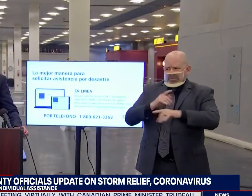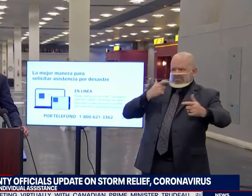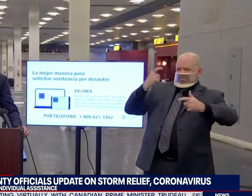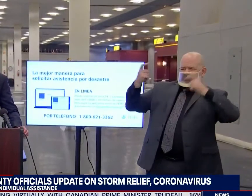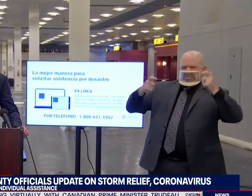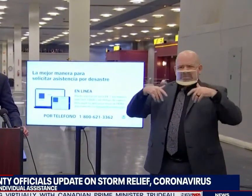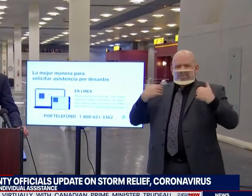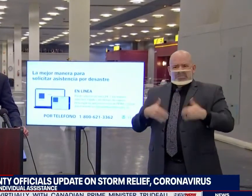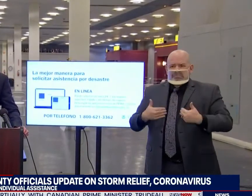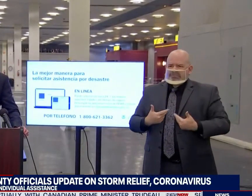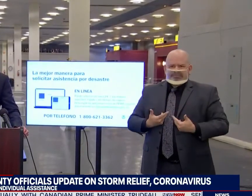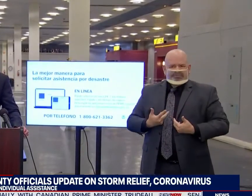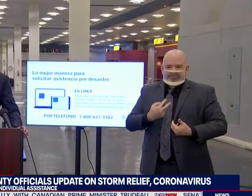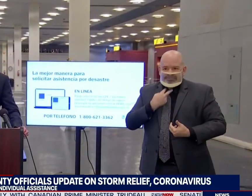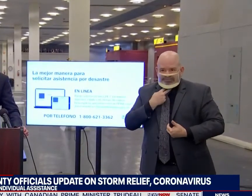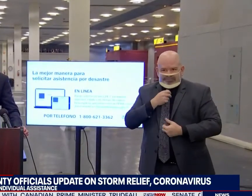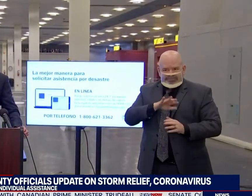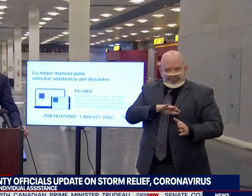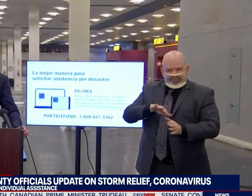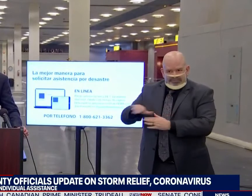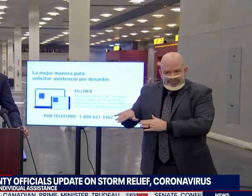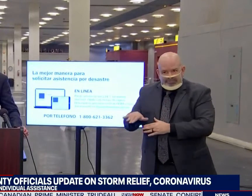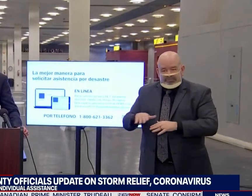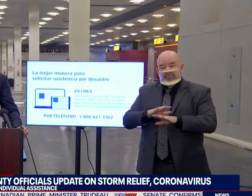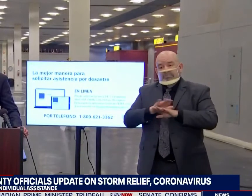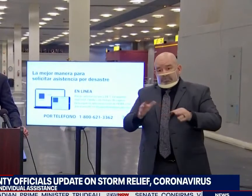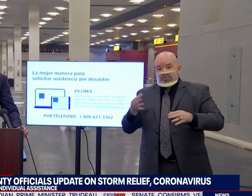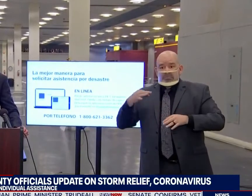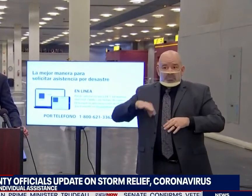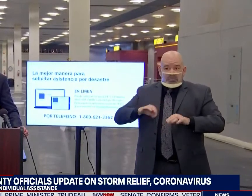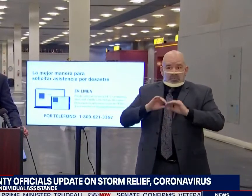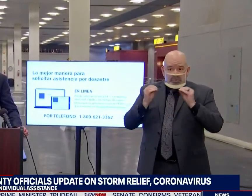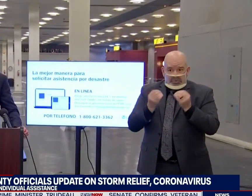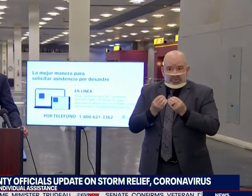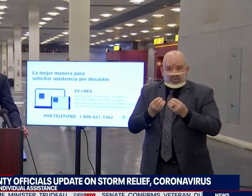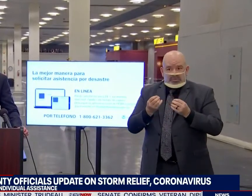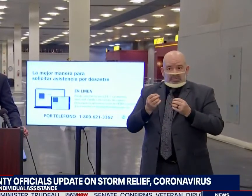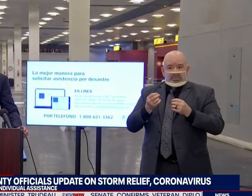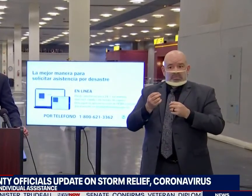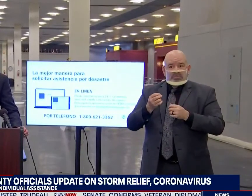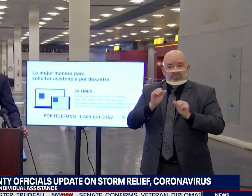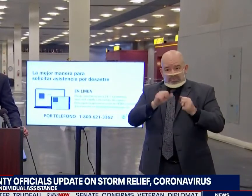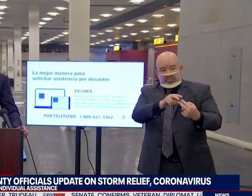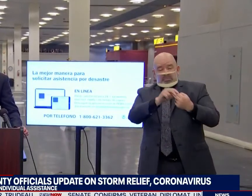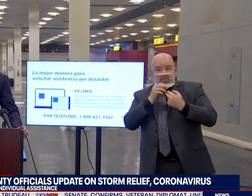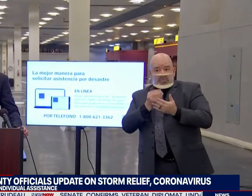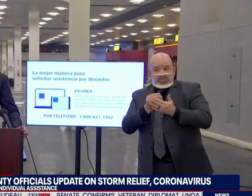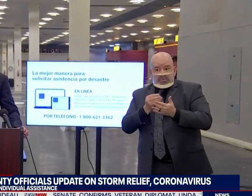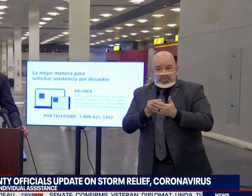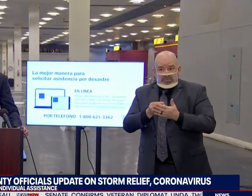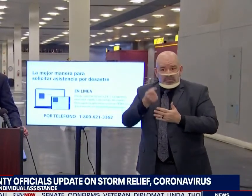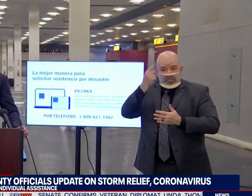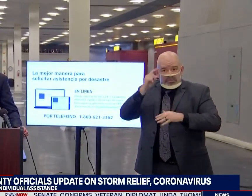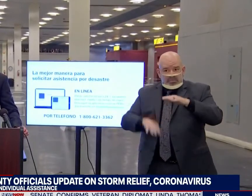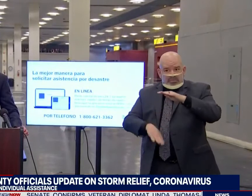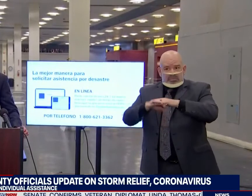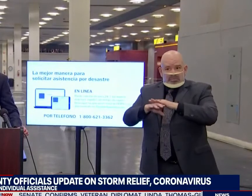or you're a nonprofit, a private nonprofit, you may borrow up to $2 million under this